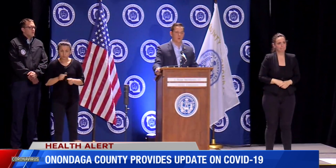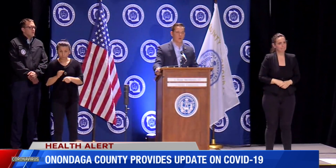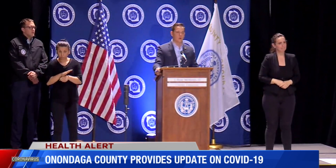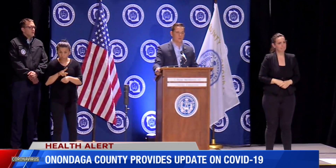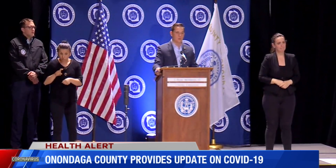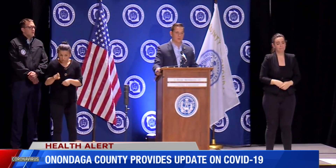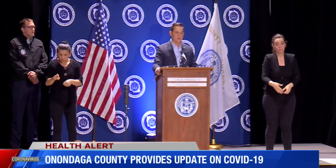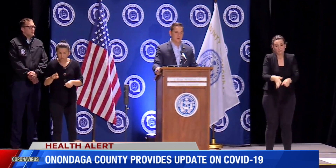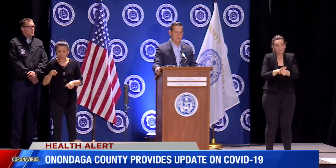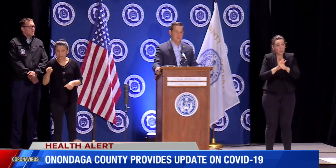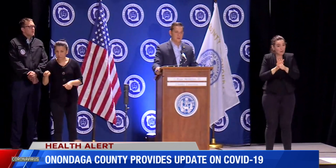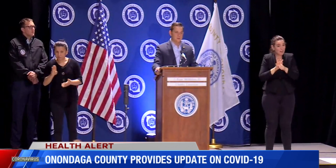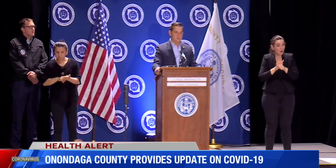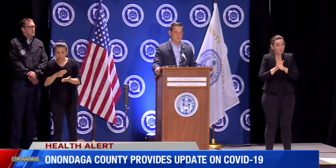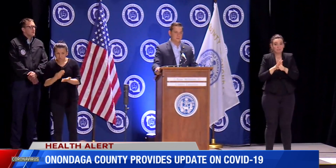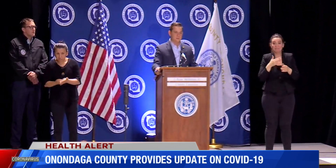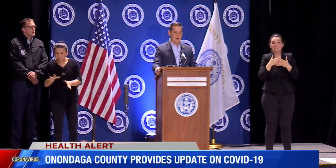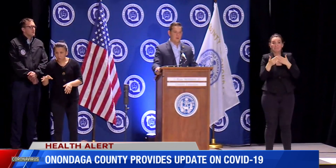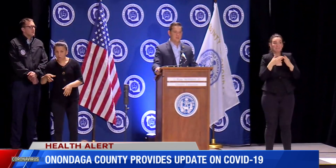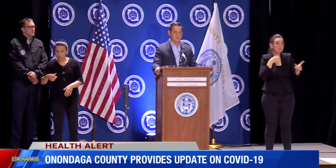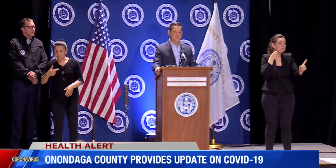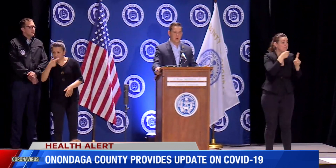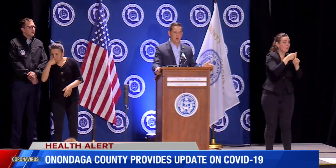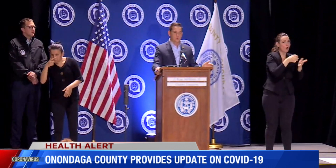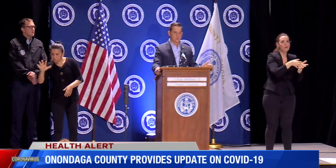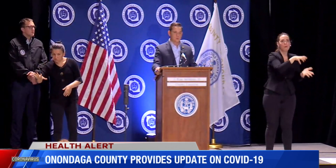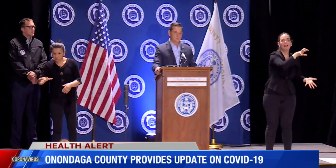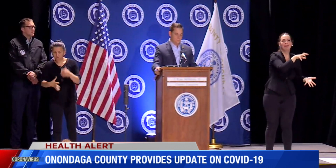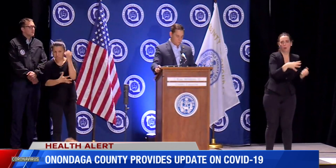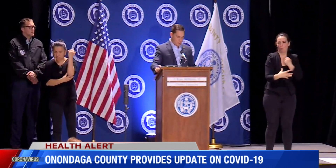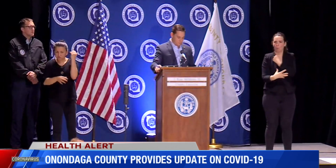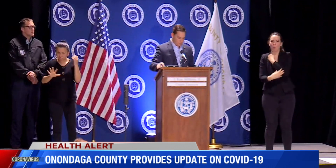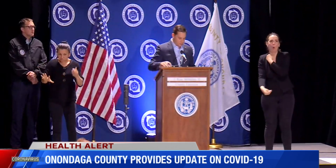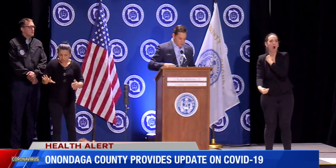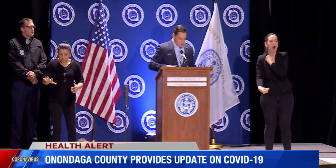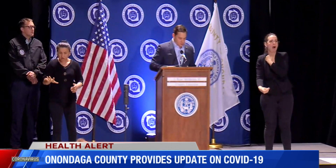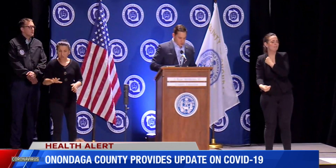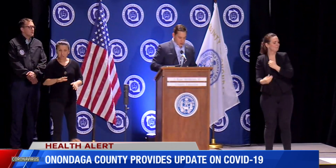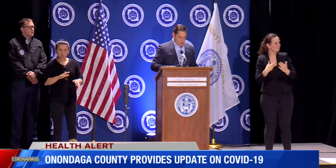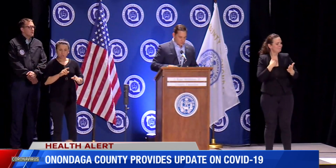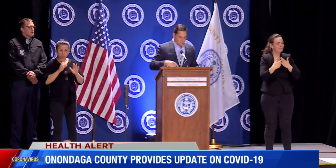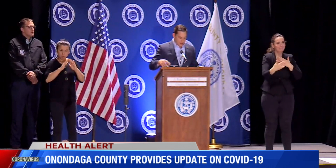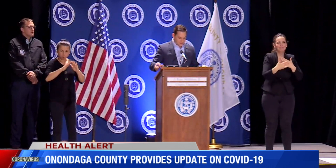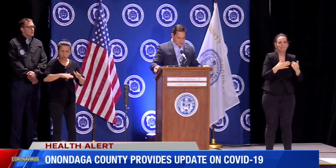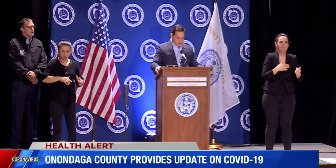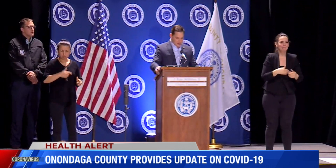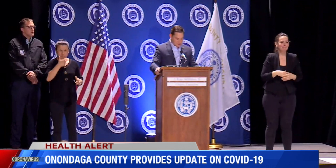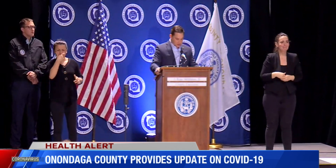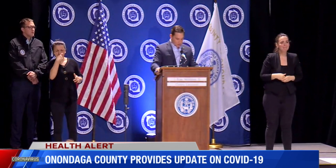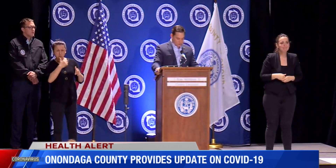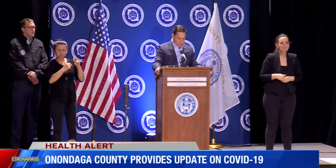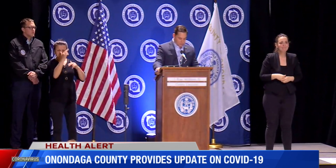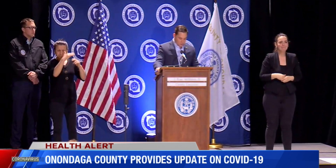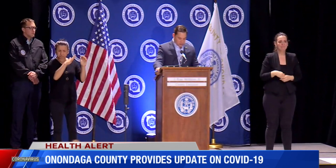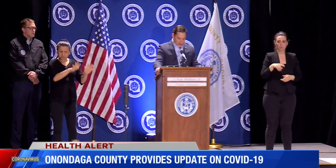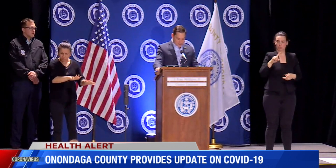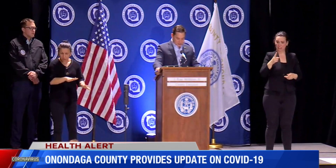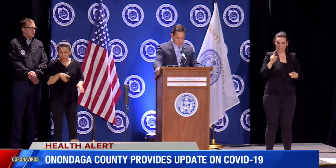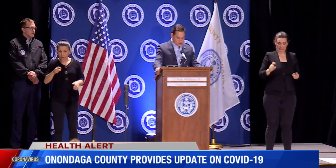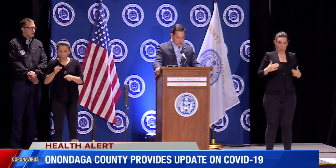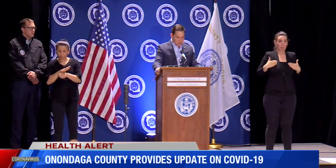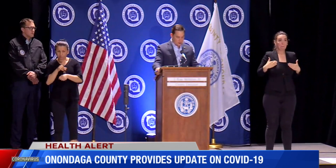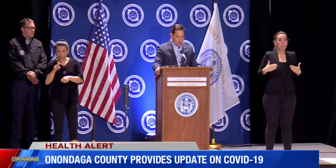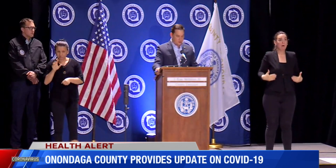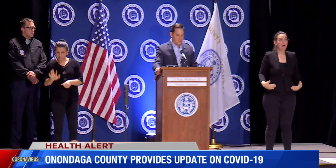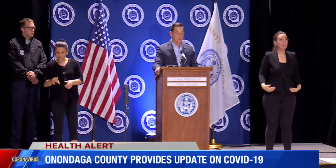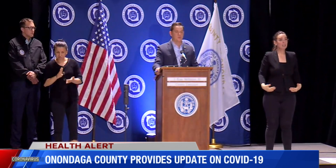community, or a rural community. The virus needs a host. Okay. After the positive test, our health department will contact